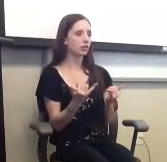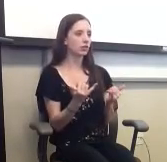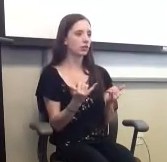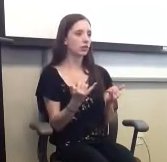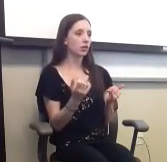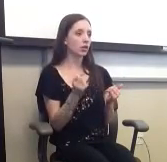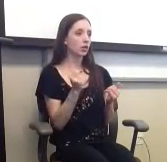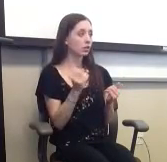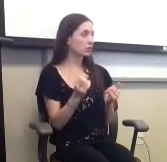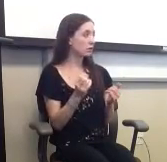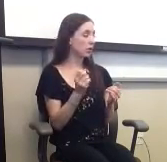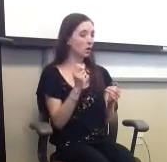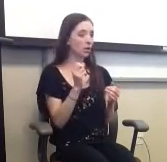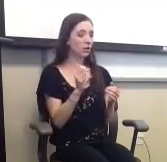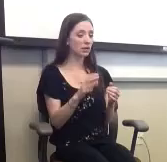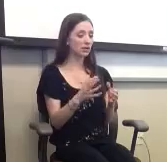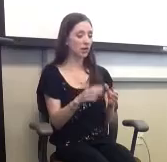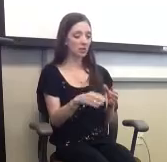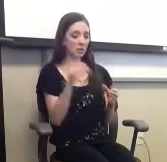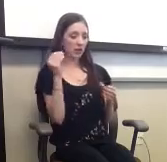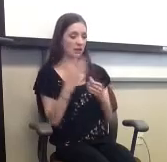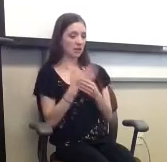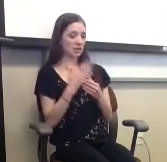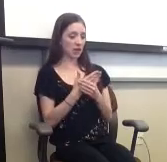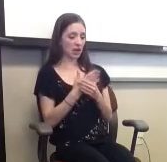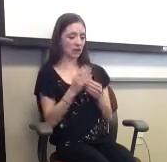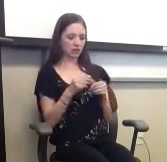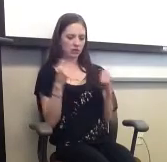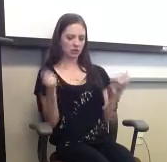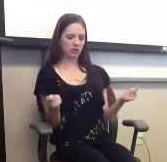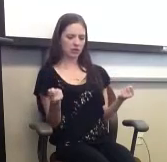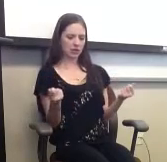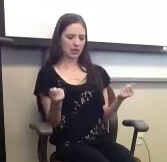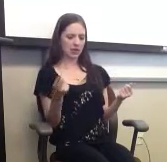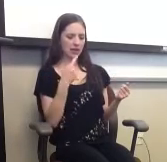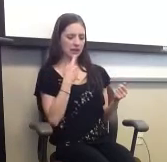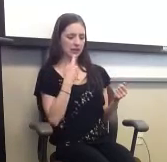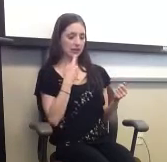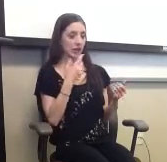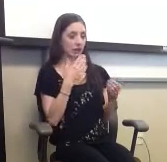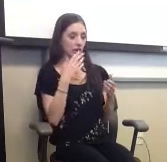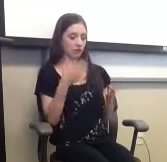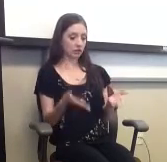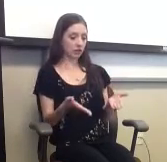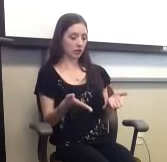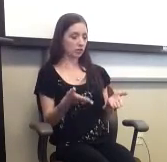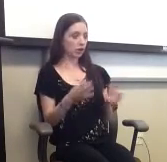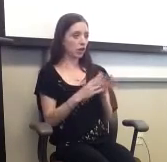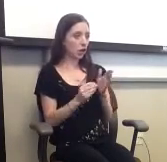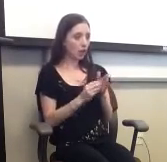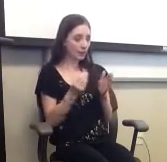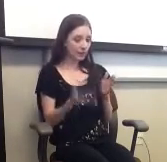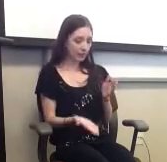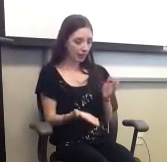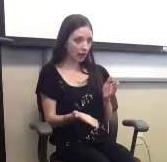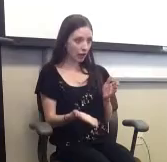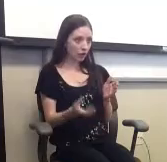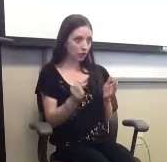want it left in there? I would say just leave it in there, because there's going to be a narrative saying that we put a copy of it in there. Not necessarily. Okay, well, there should